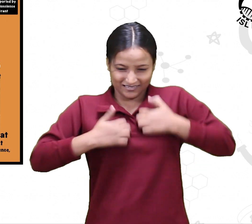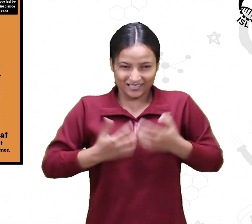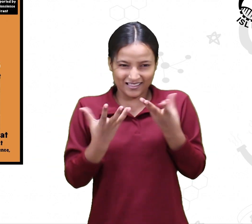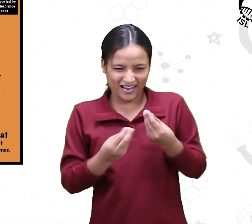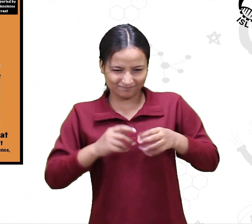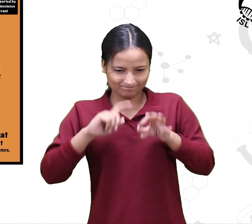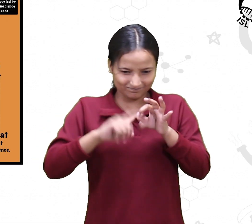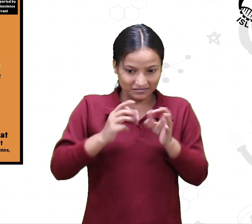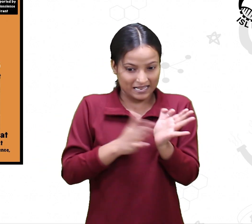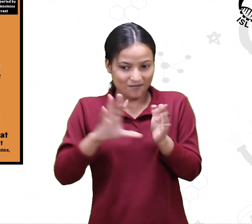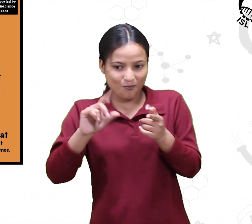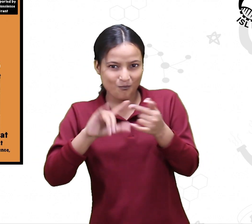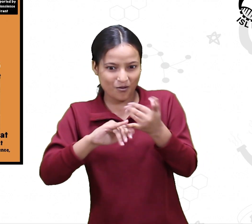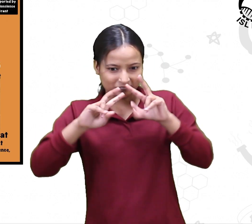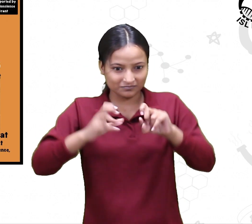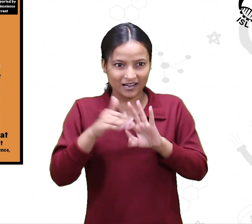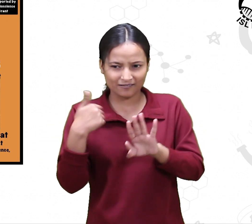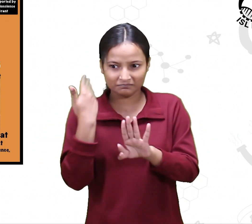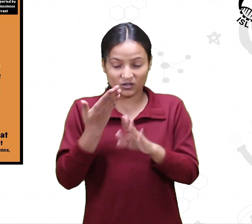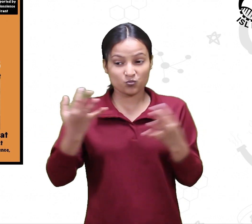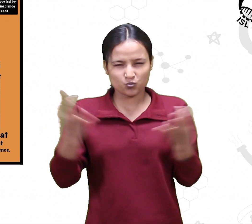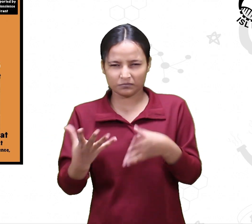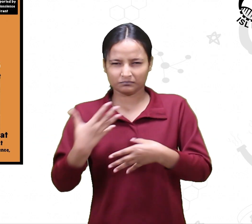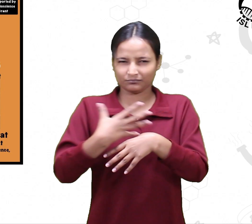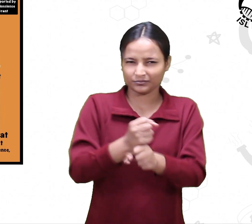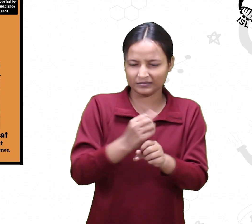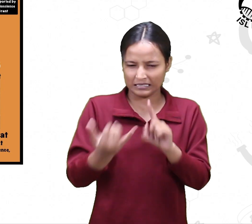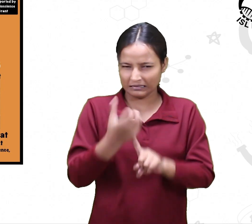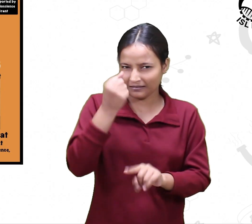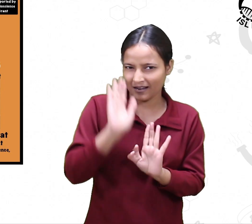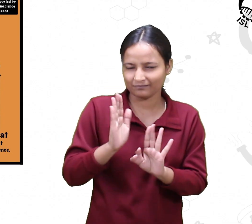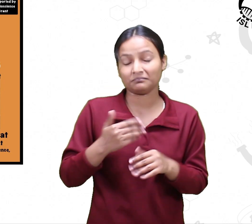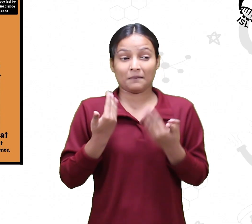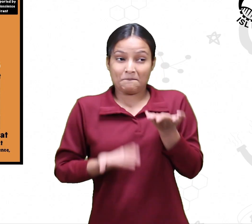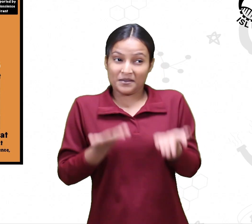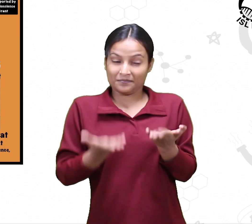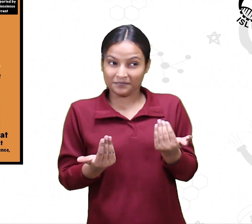birthmarks and find out something about them that we never knew before.